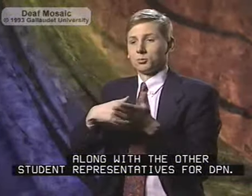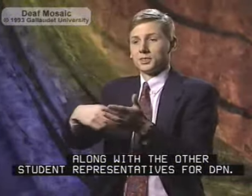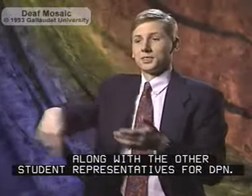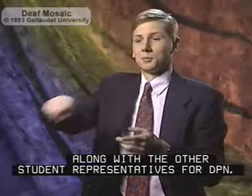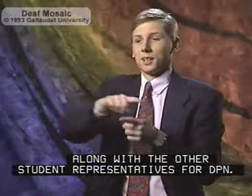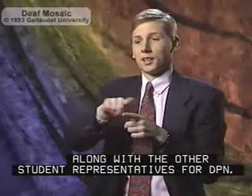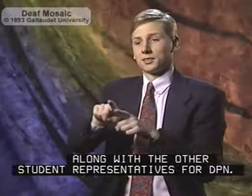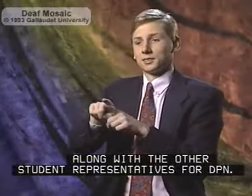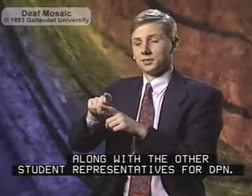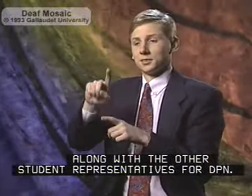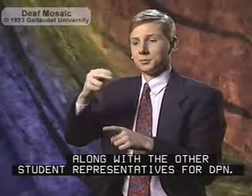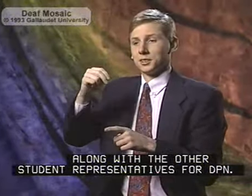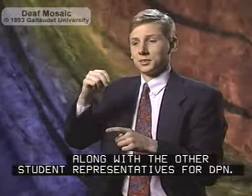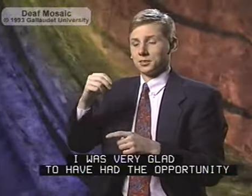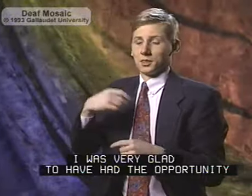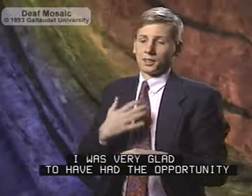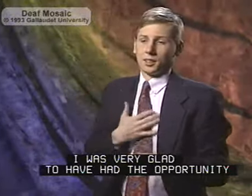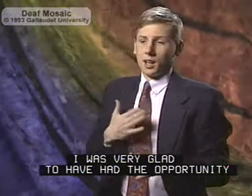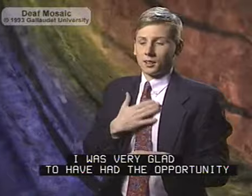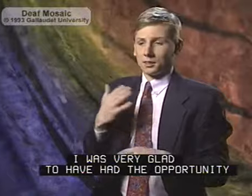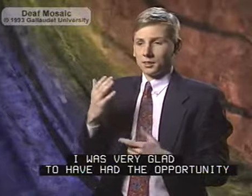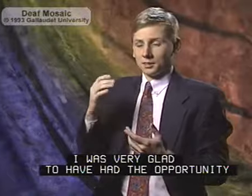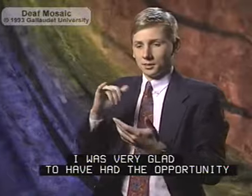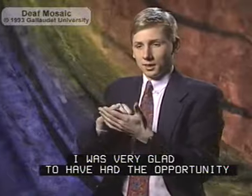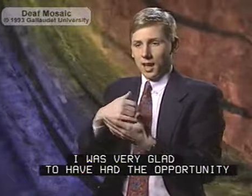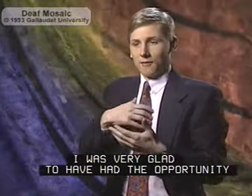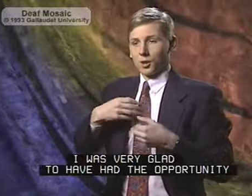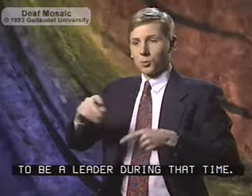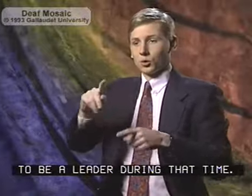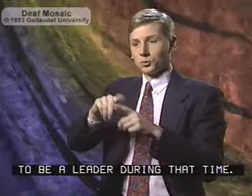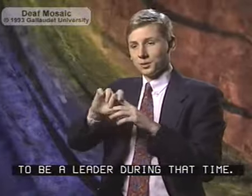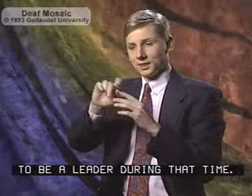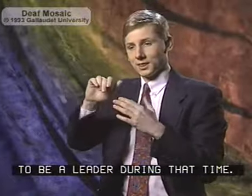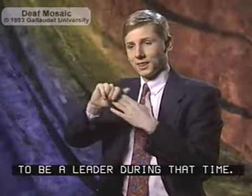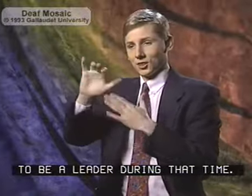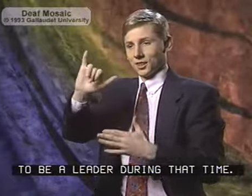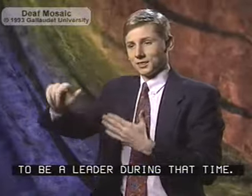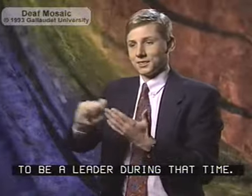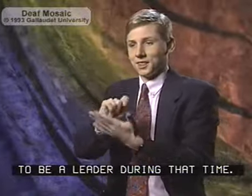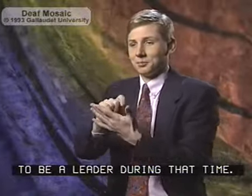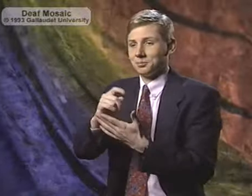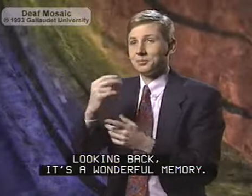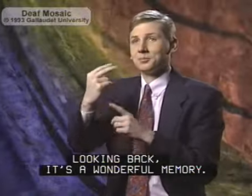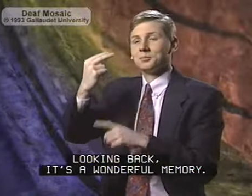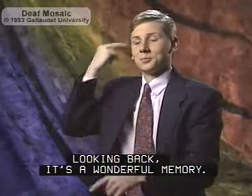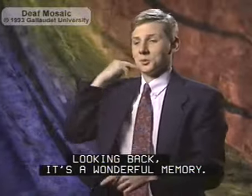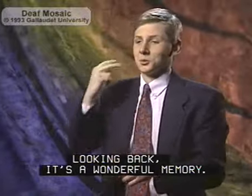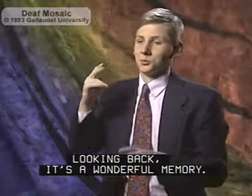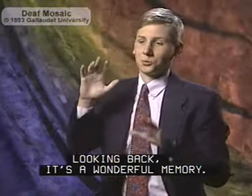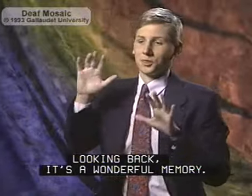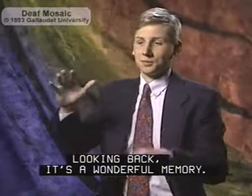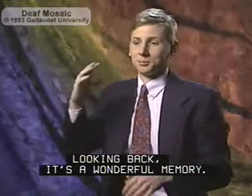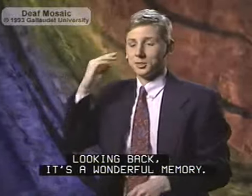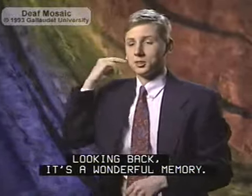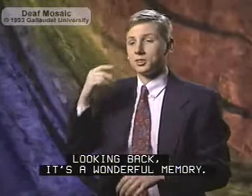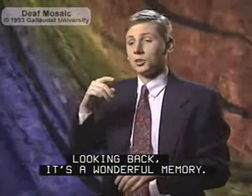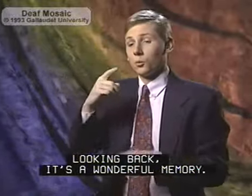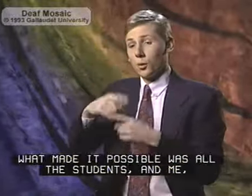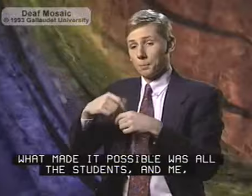representatives for DPN. I was very glad to have had the opportunity to be a leader during that time. Looking back, it's a wonderful memory.